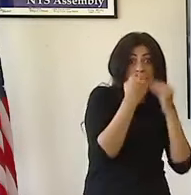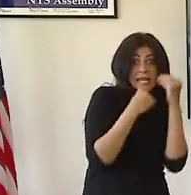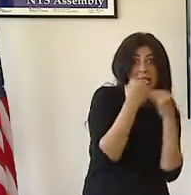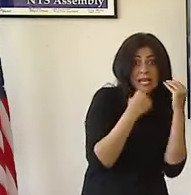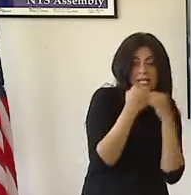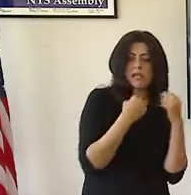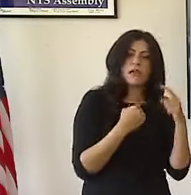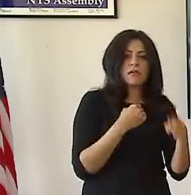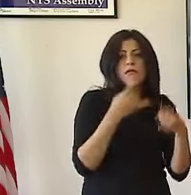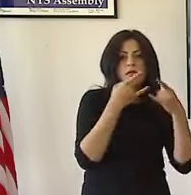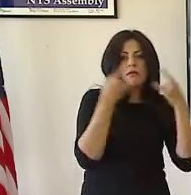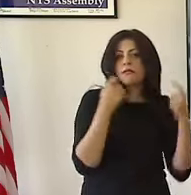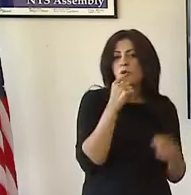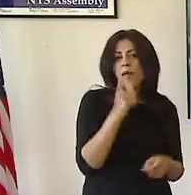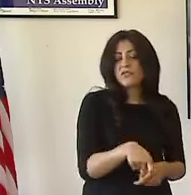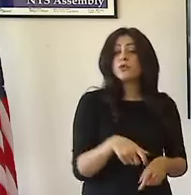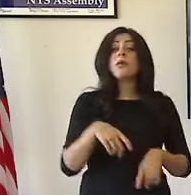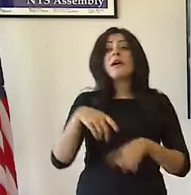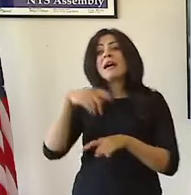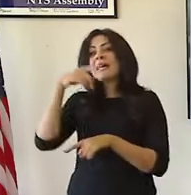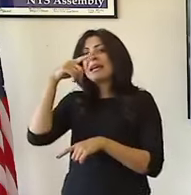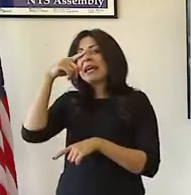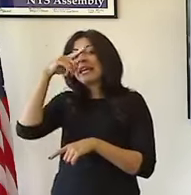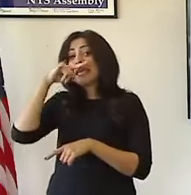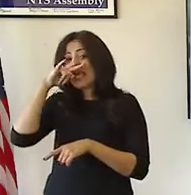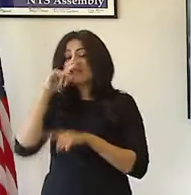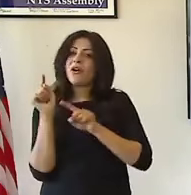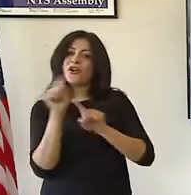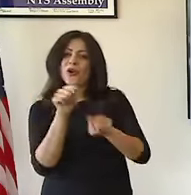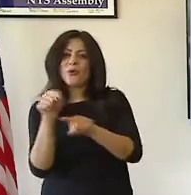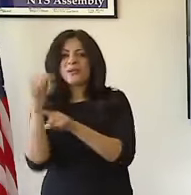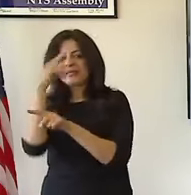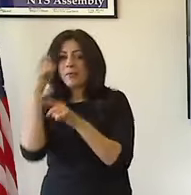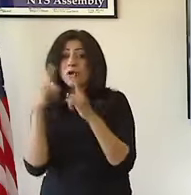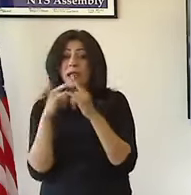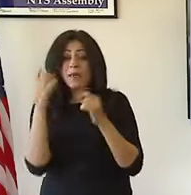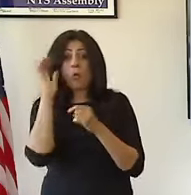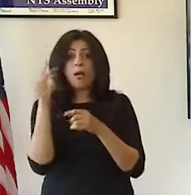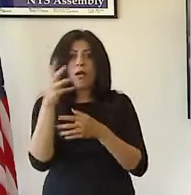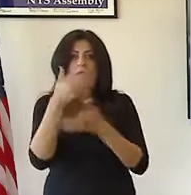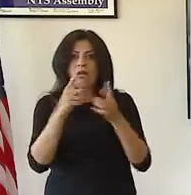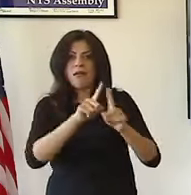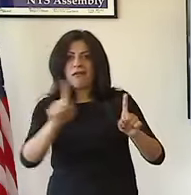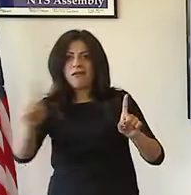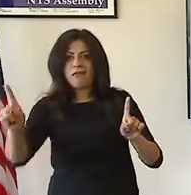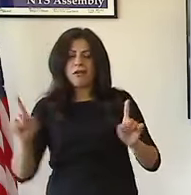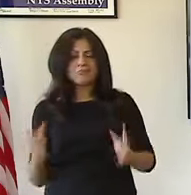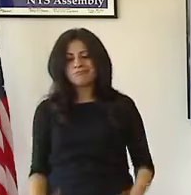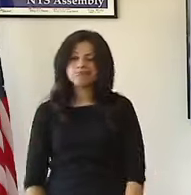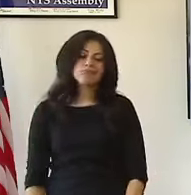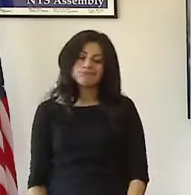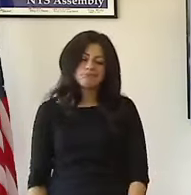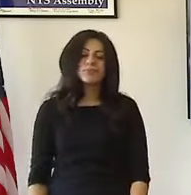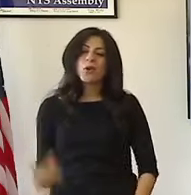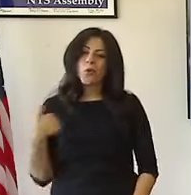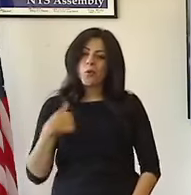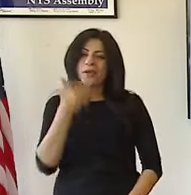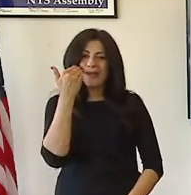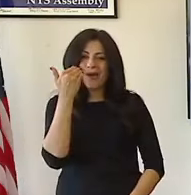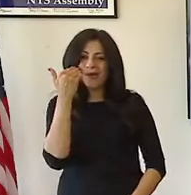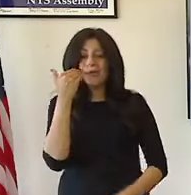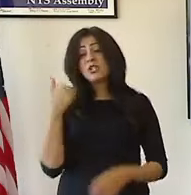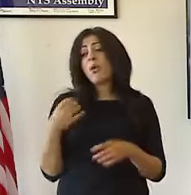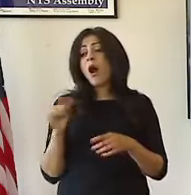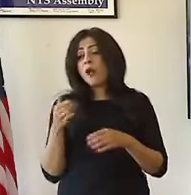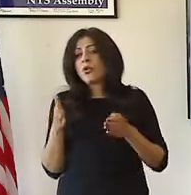summer camp are not going to social distance in all activities, so we acknowledge that, and I think the state is smart to acknowledge that. So we just want other steps